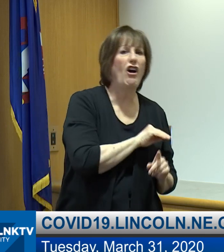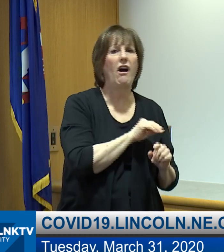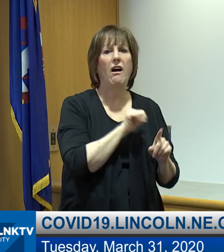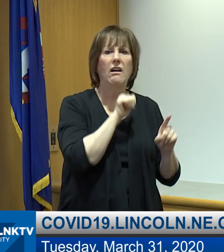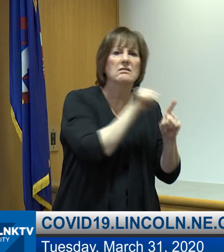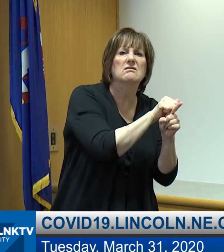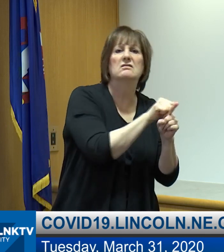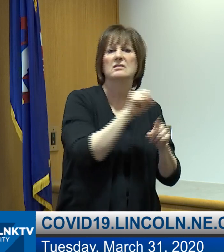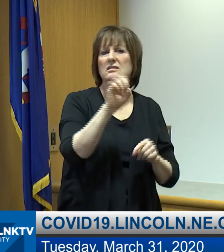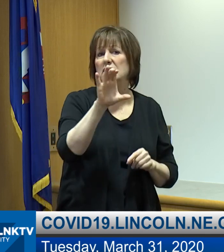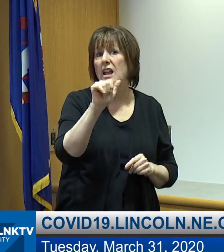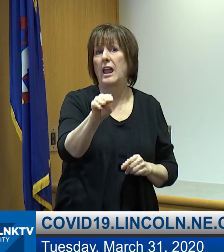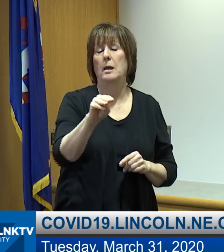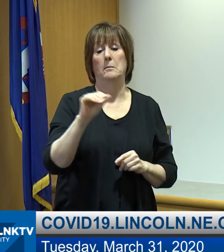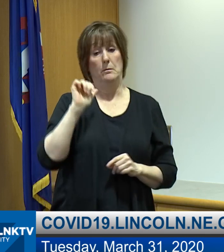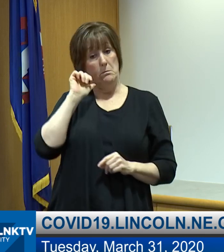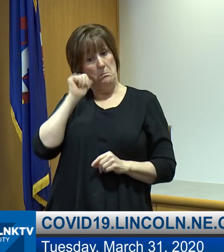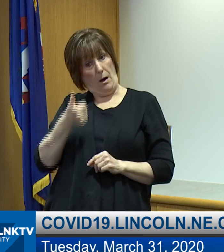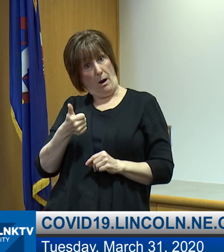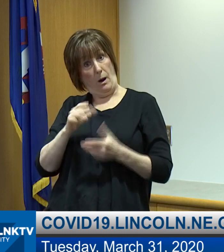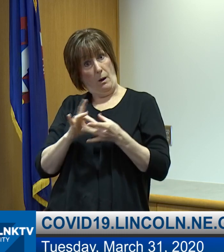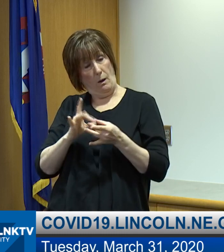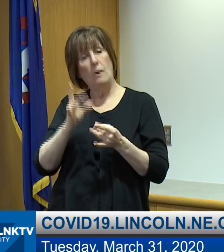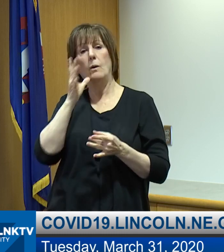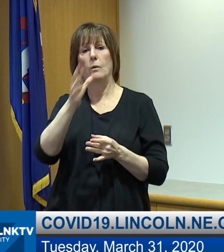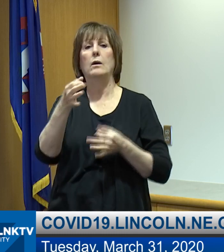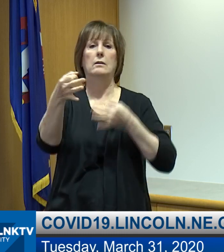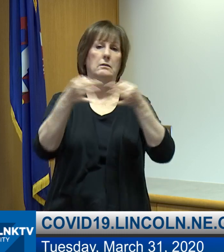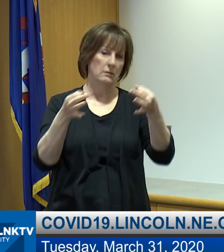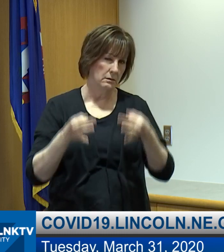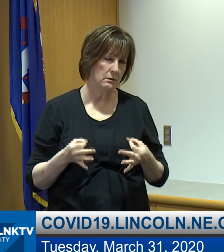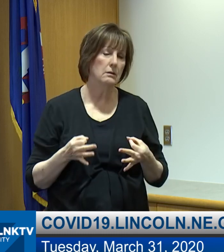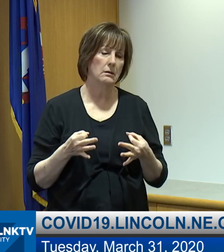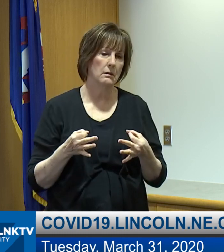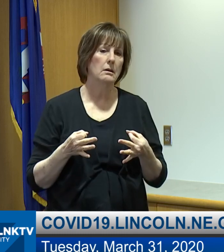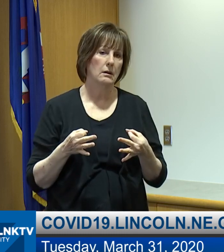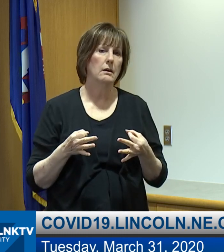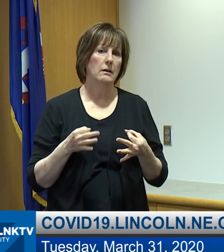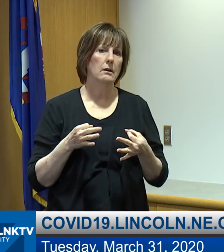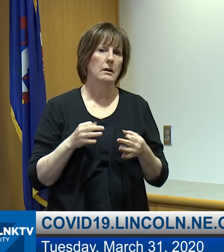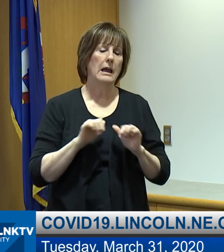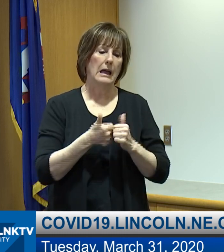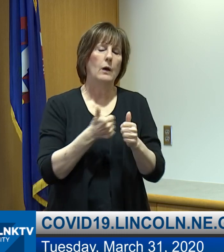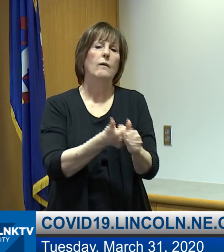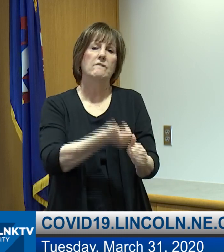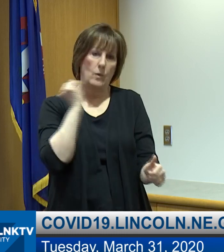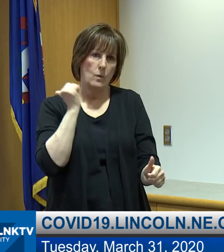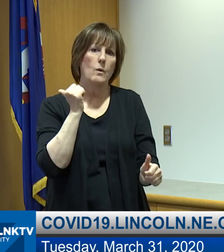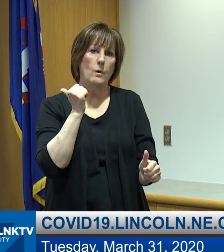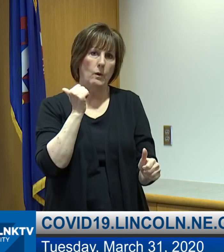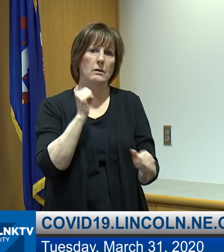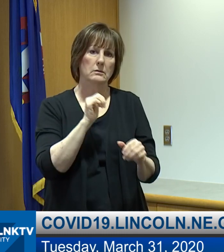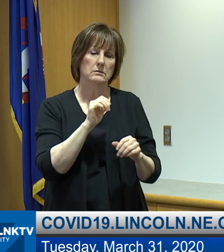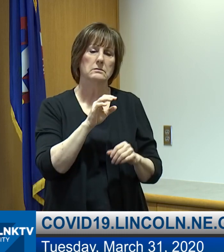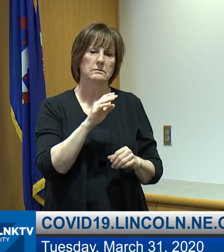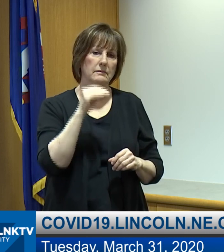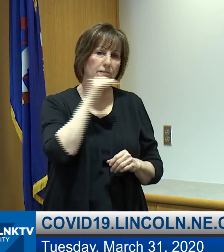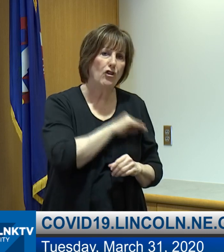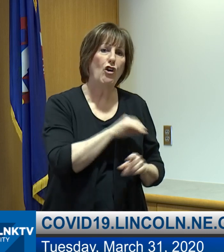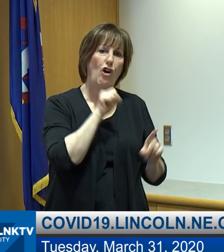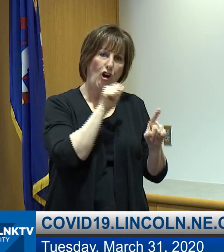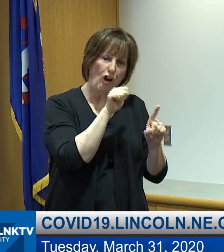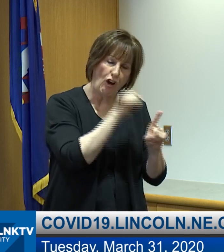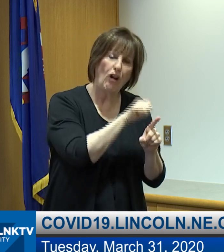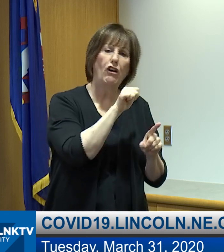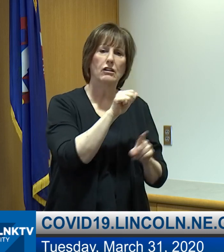scams. So tomorrow's briefing, we will spend a little time talking about that and providing information and ways